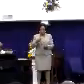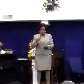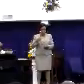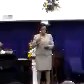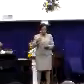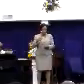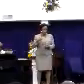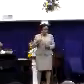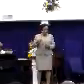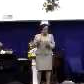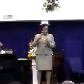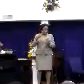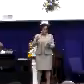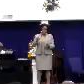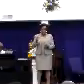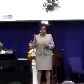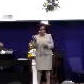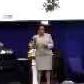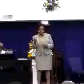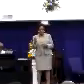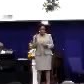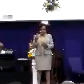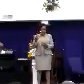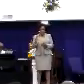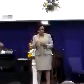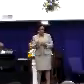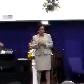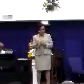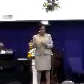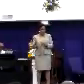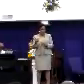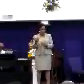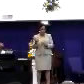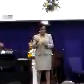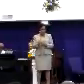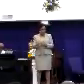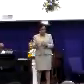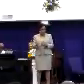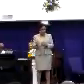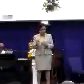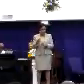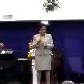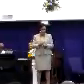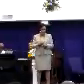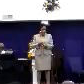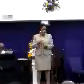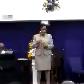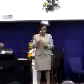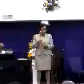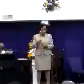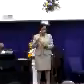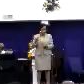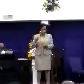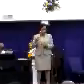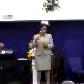Now I gotta spend $25, $50, $35, $40, help me, man. $40, $50 to rent a K-50. But Sister Pam